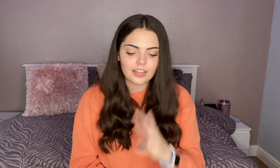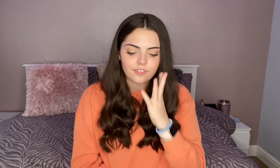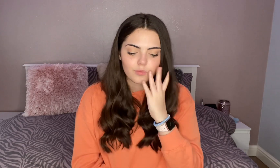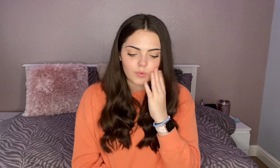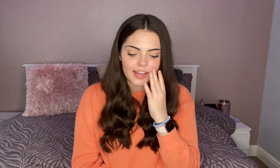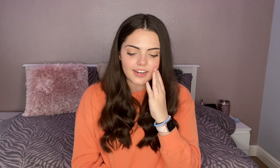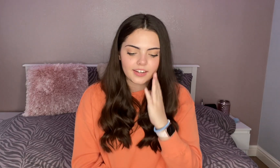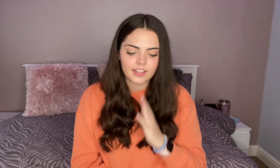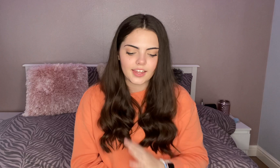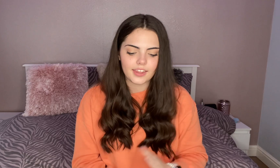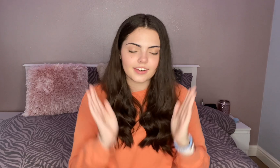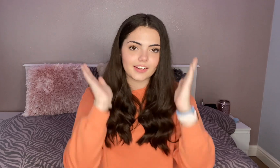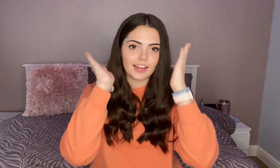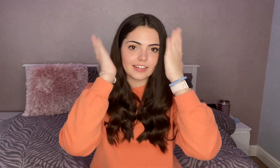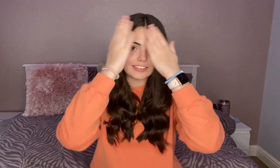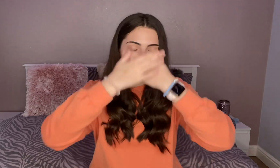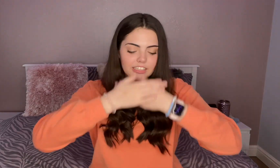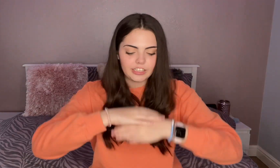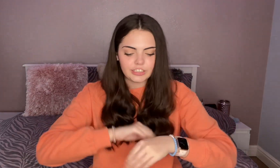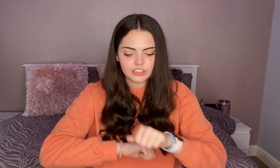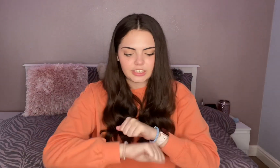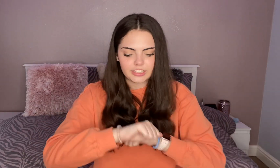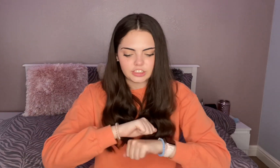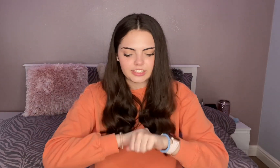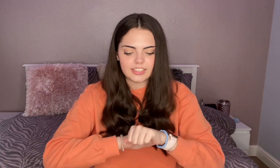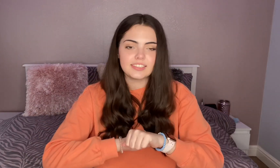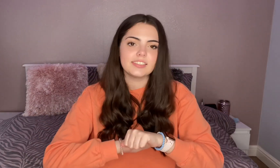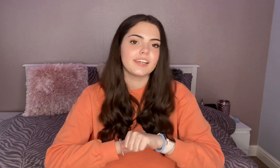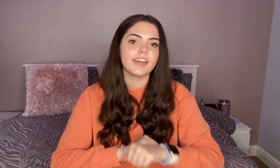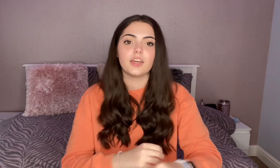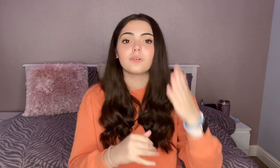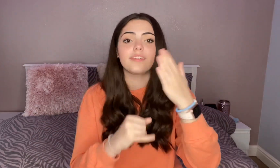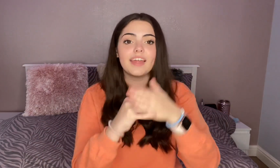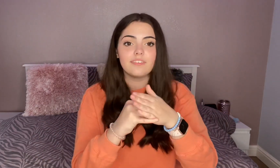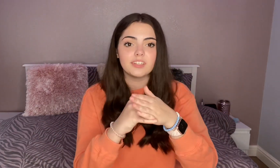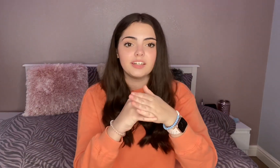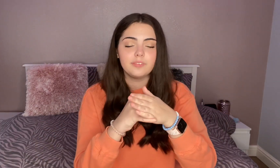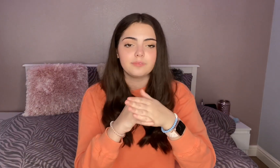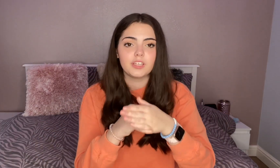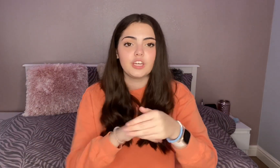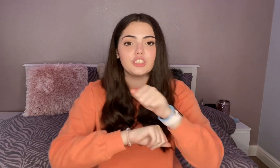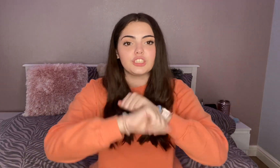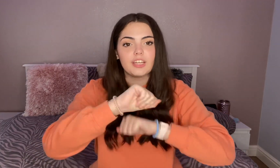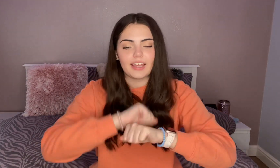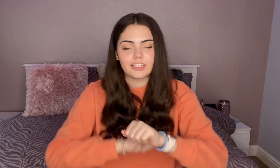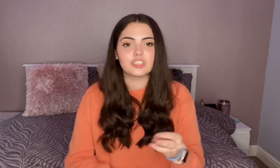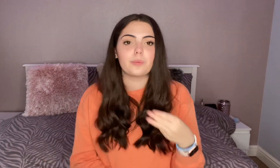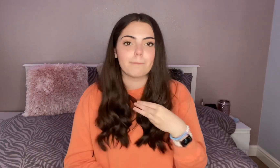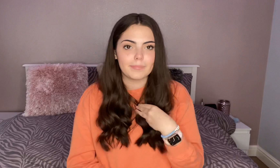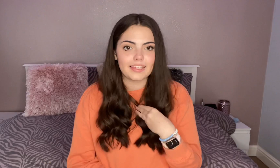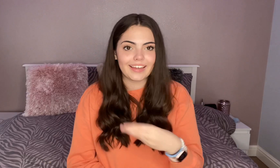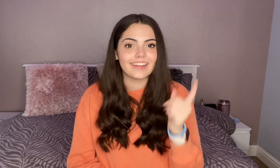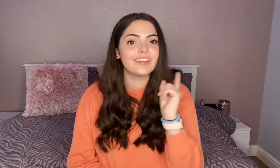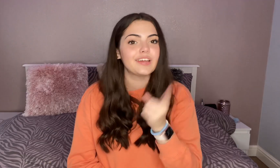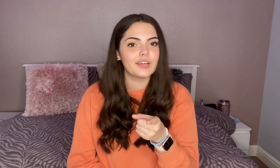Even when the night changes, it will never change me and